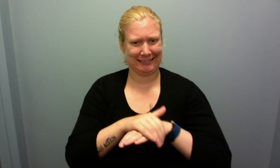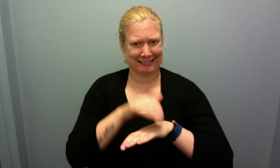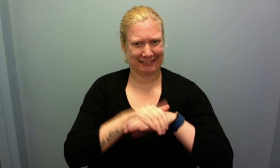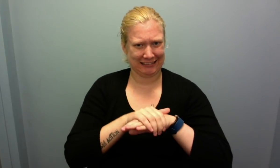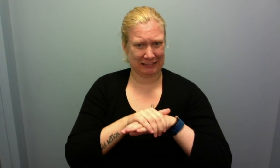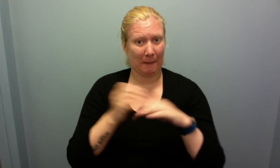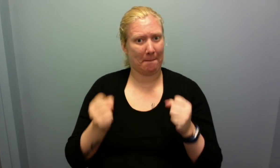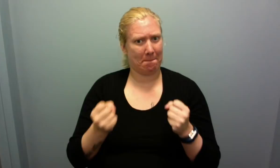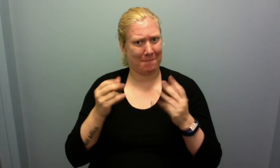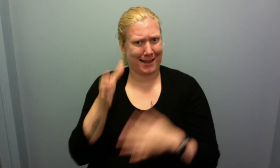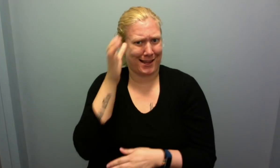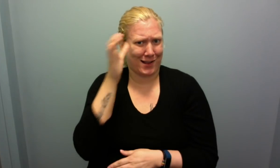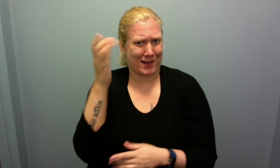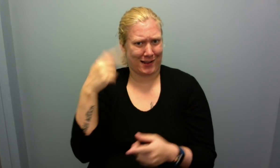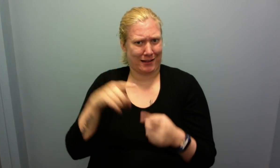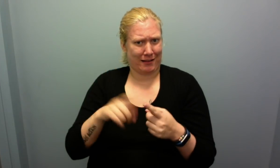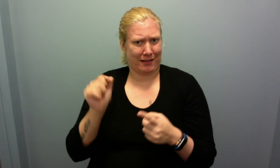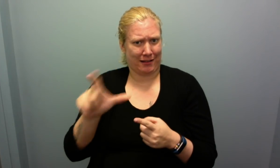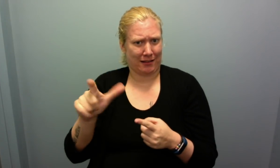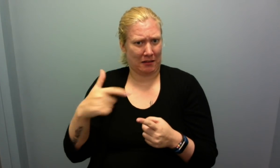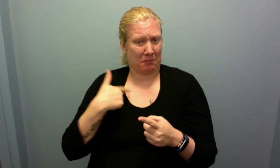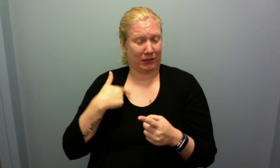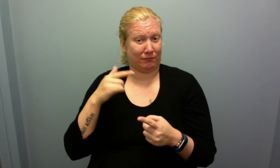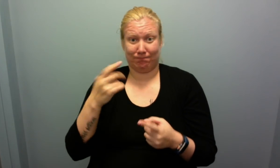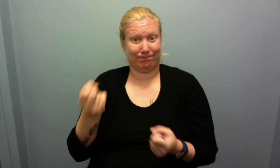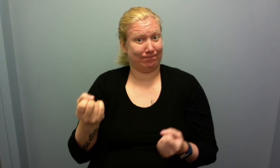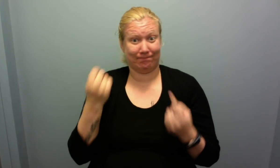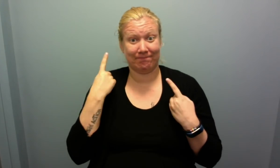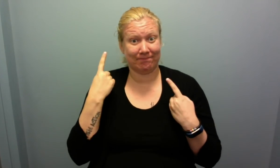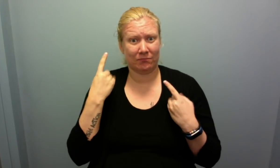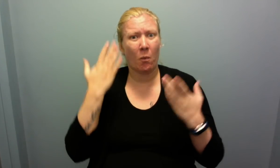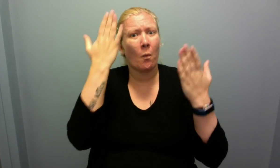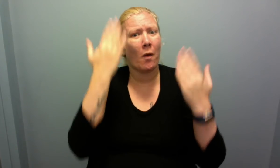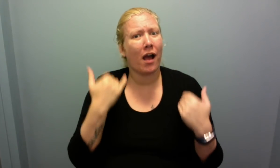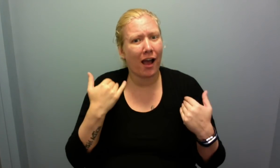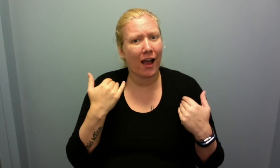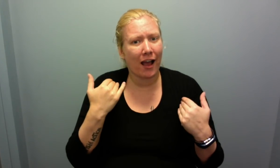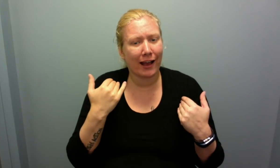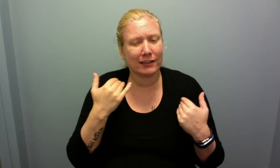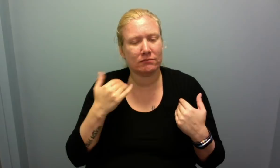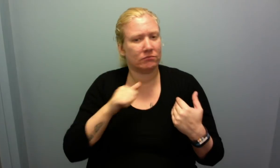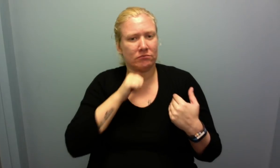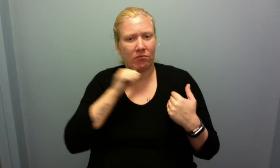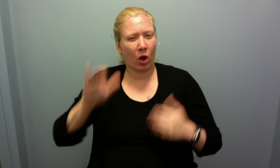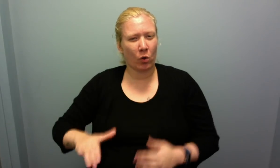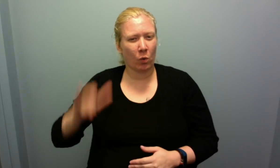to become as fluent as possible, but at the end of the day, my first language is English, and there's many aspects about the